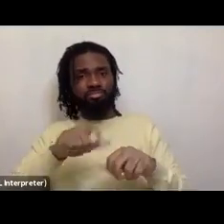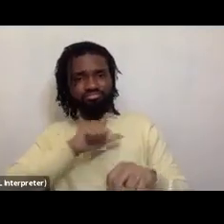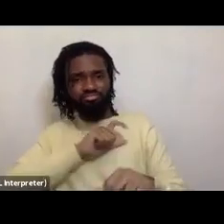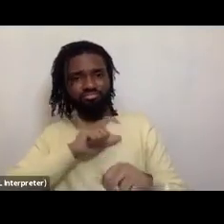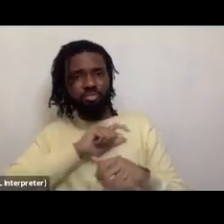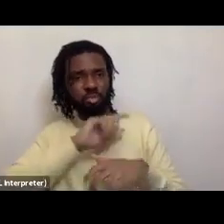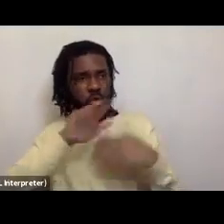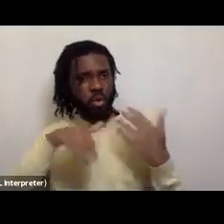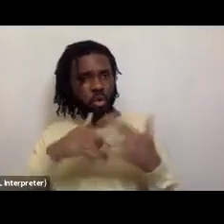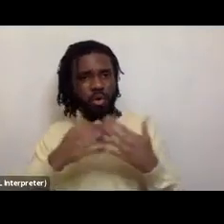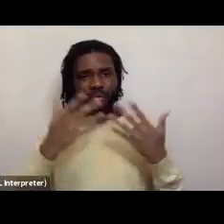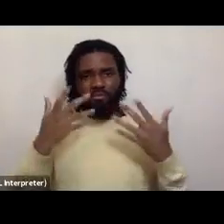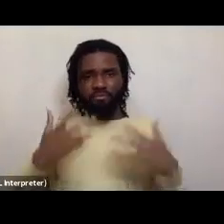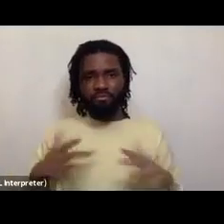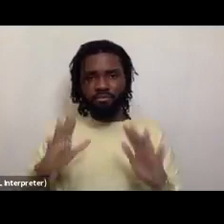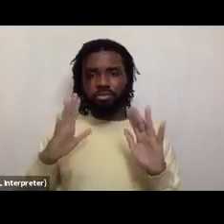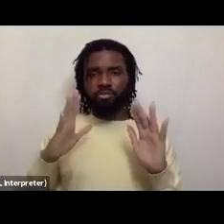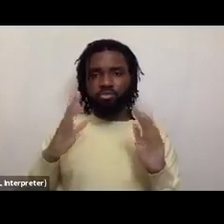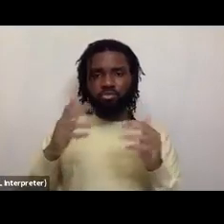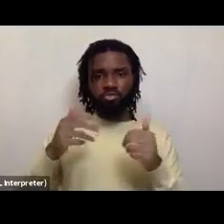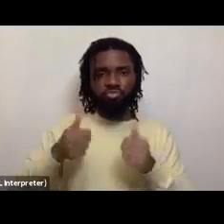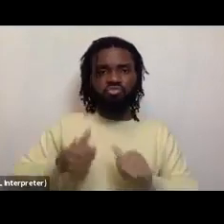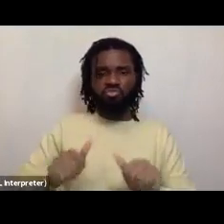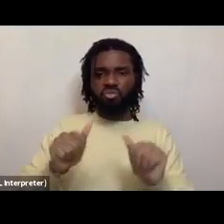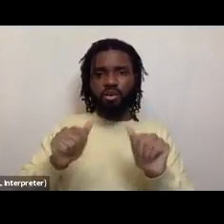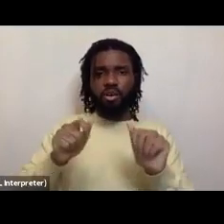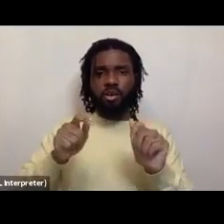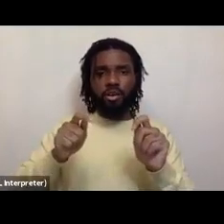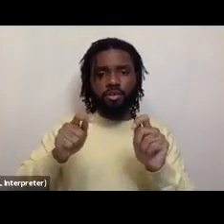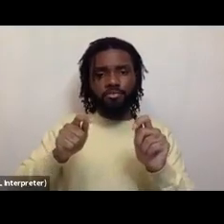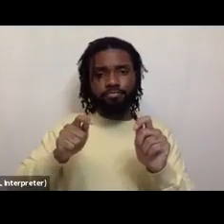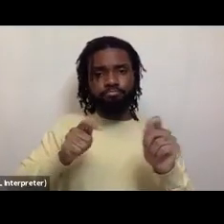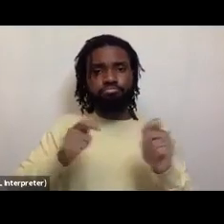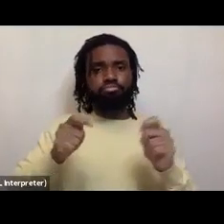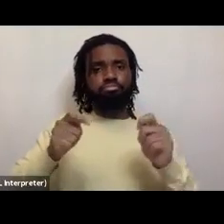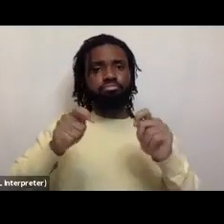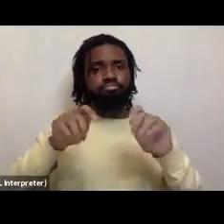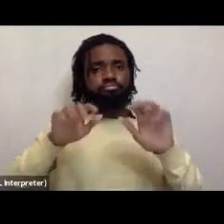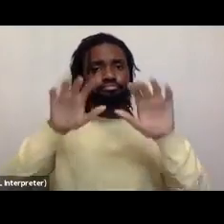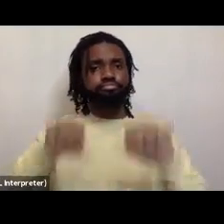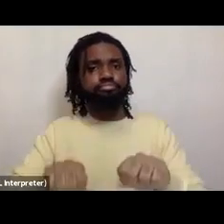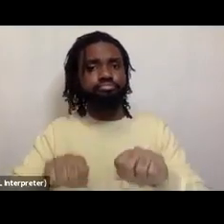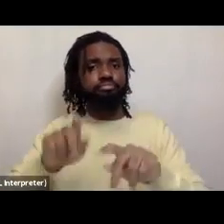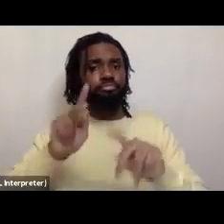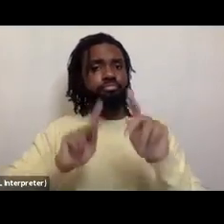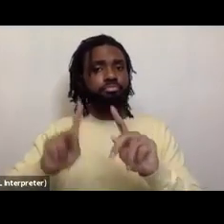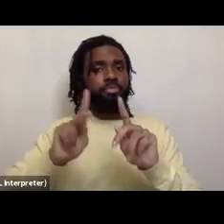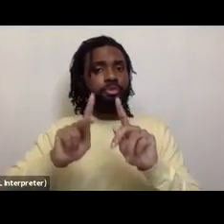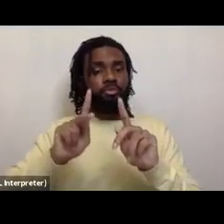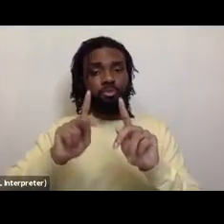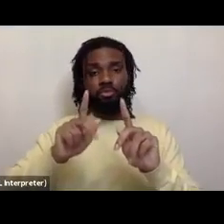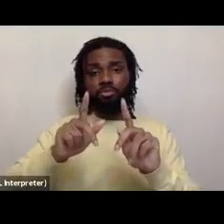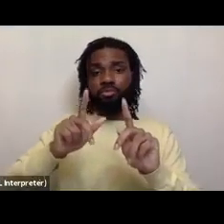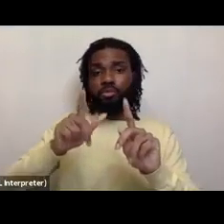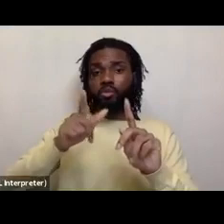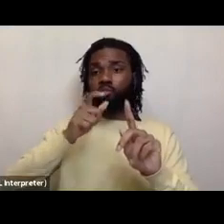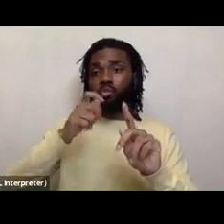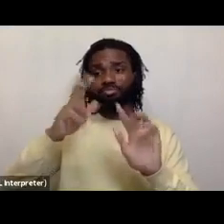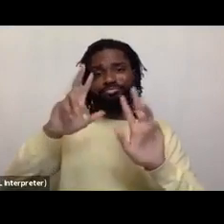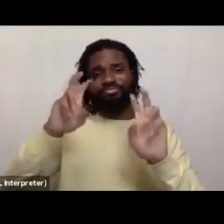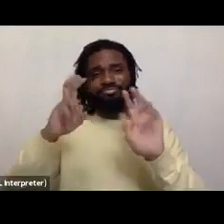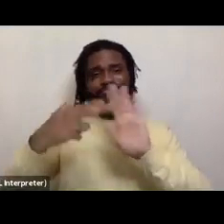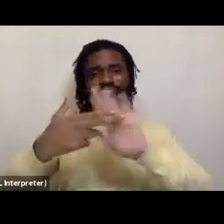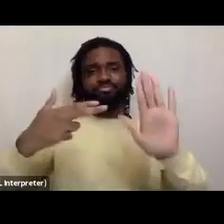to exert control over people who are categorized as other, as